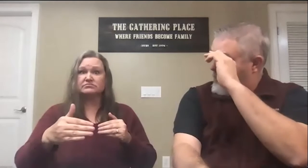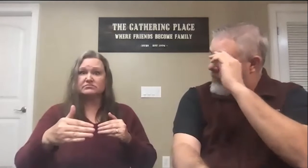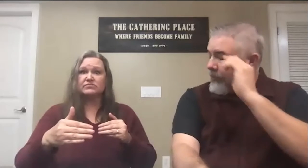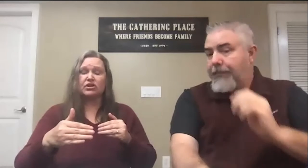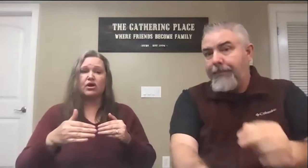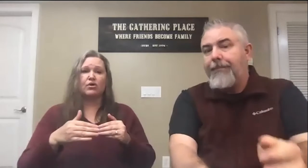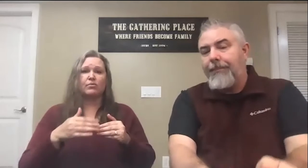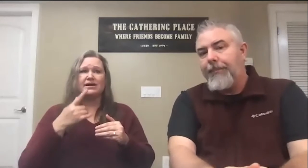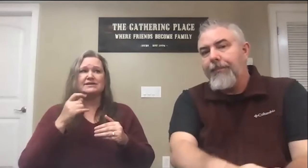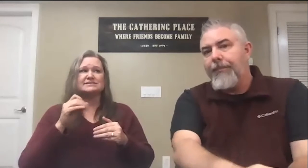then we move on.